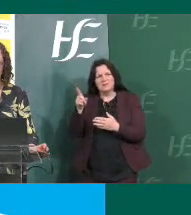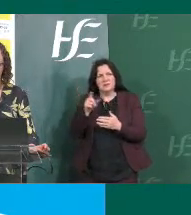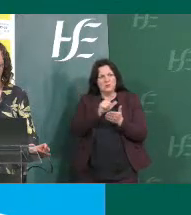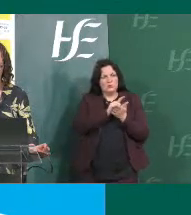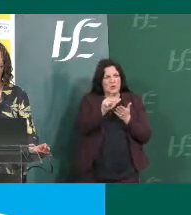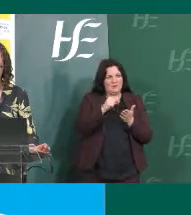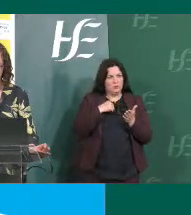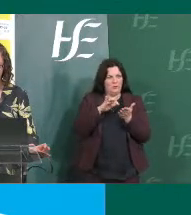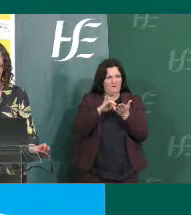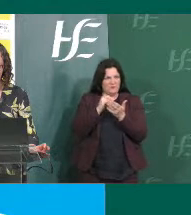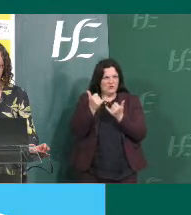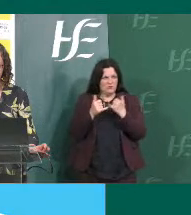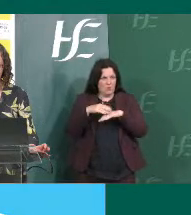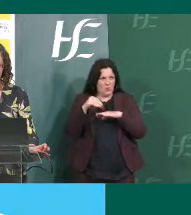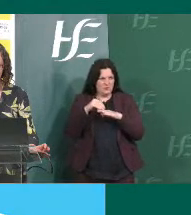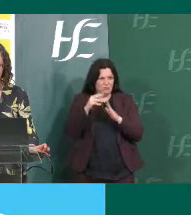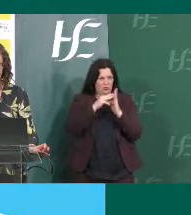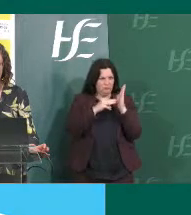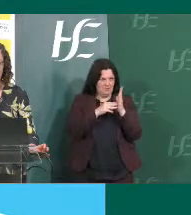to 15-year-old programme.